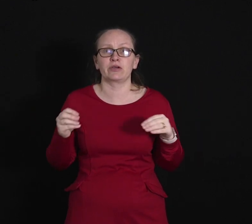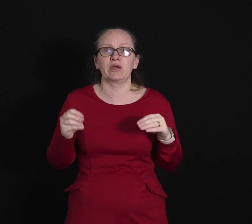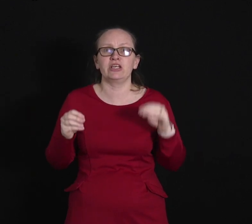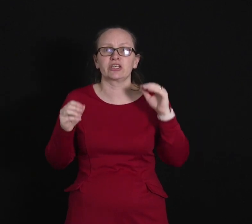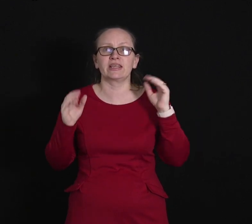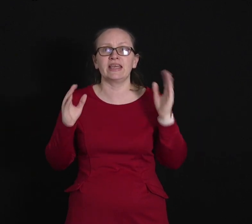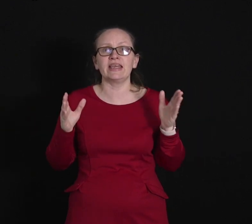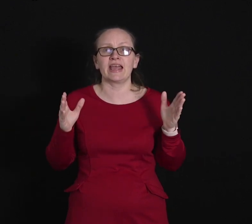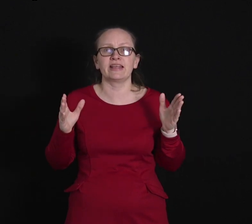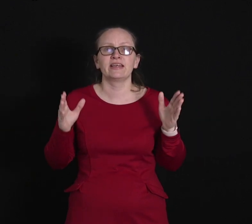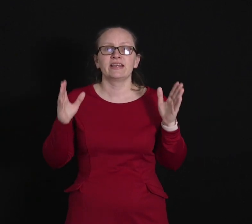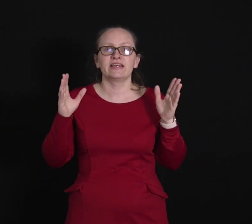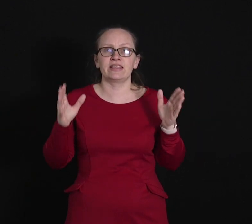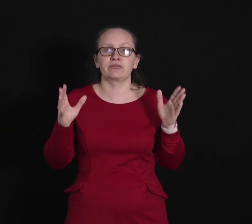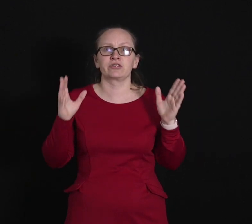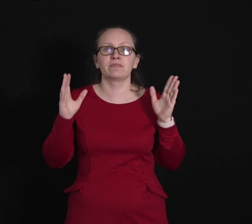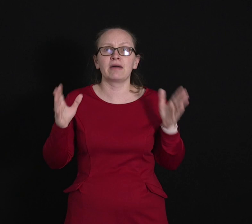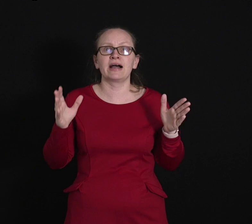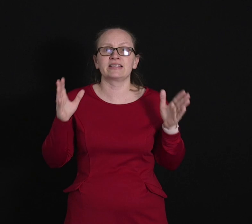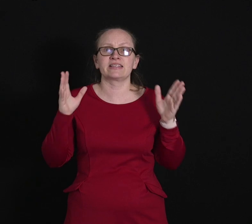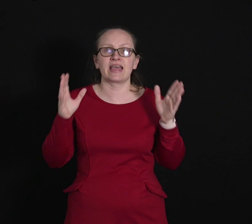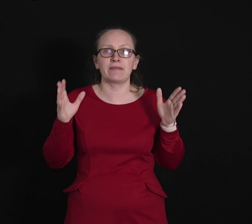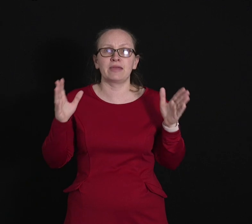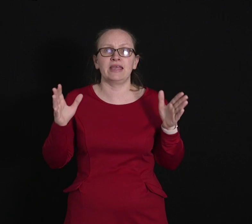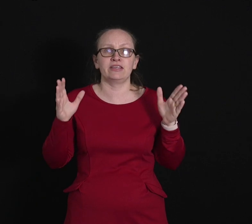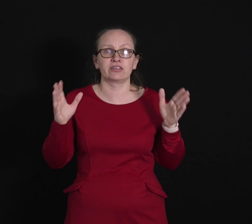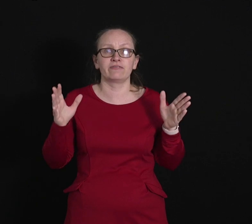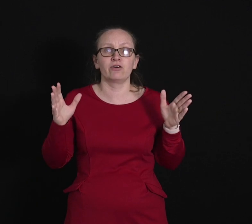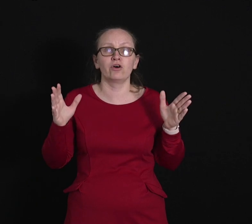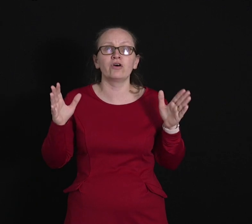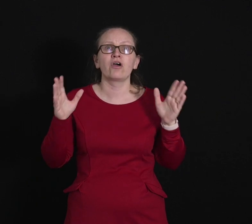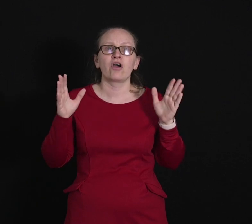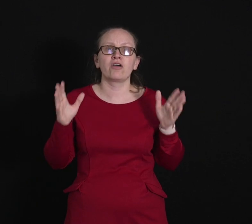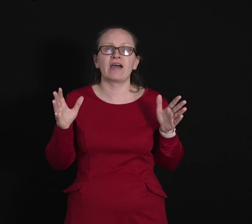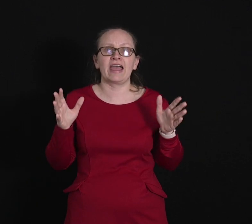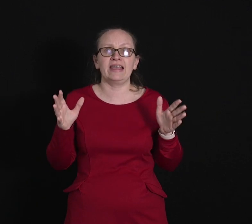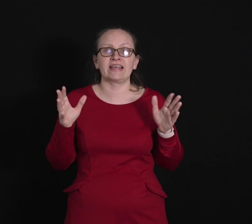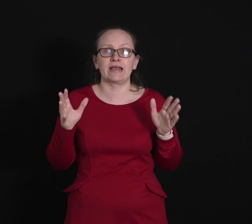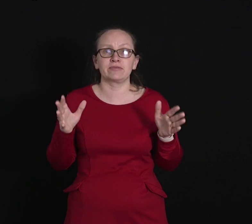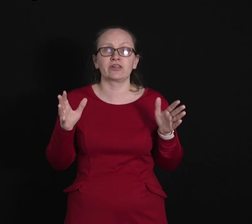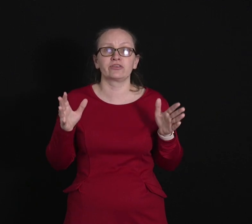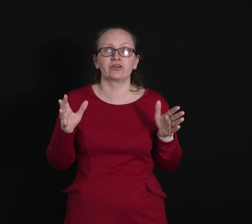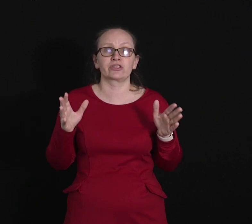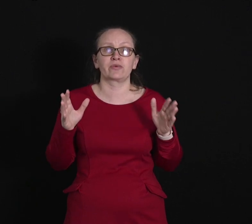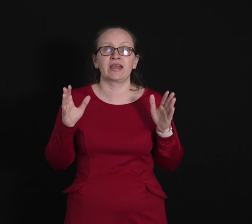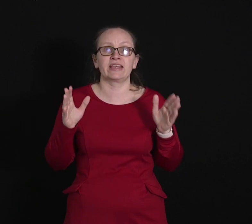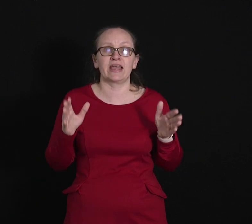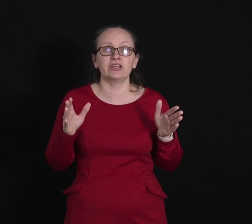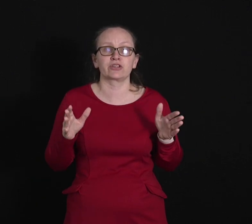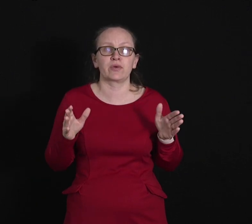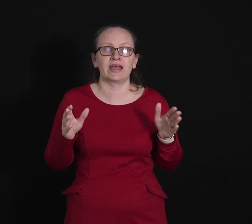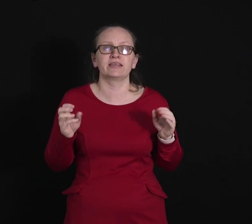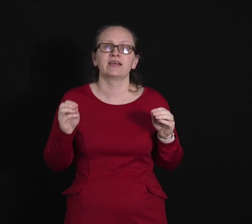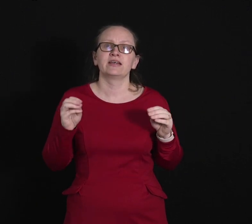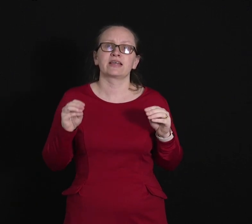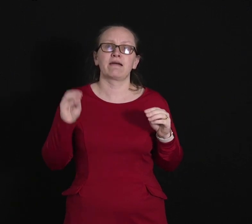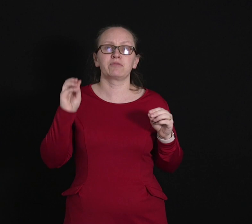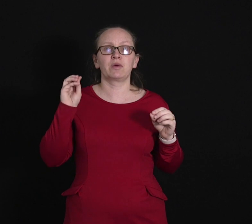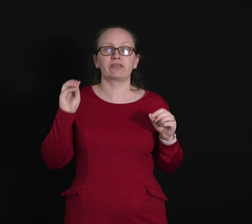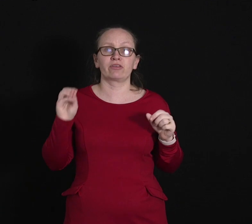equation En is equal to minus Me to the 4 over 8 epsilon naught squared h squared times 1 on